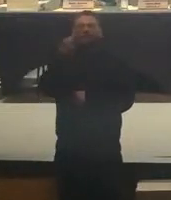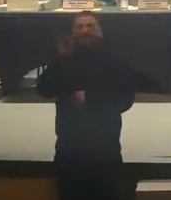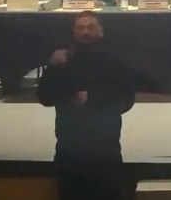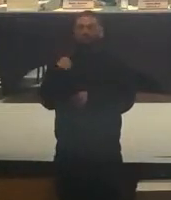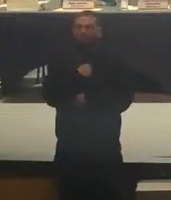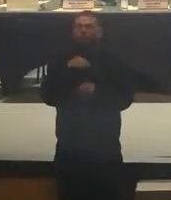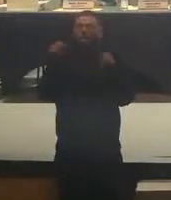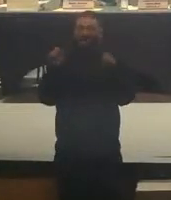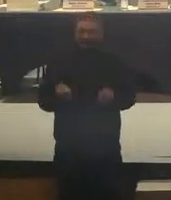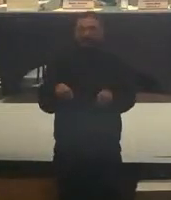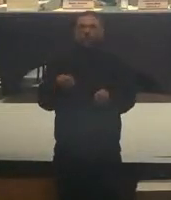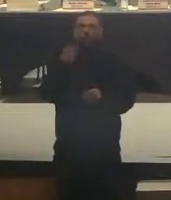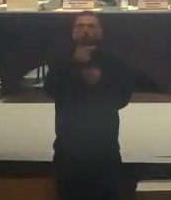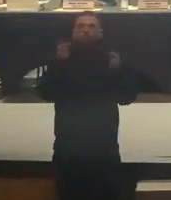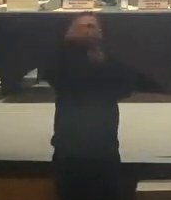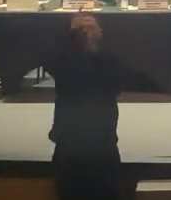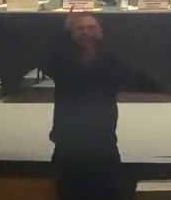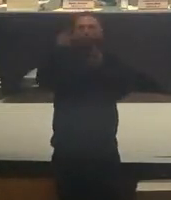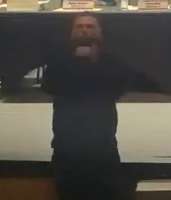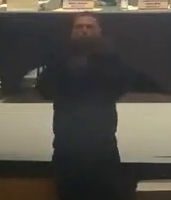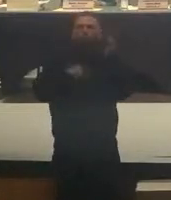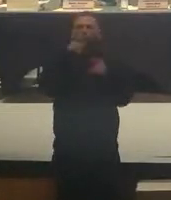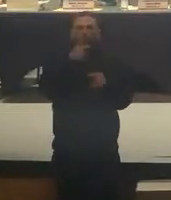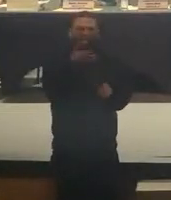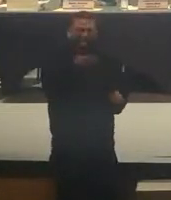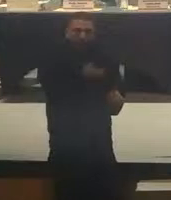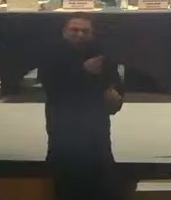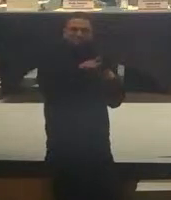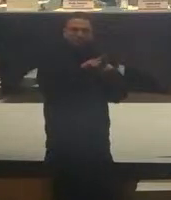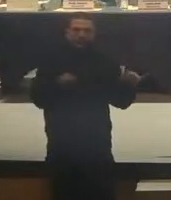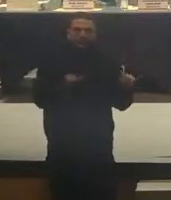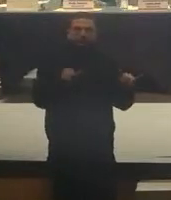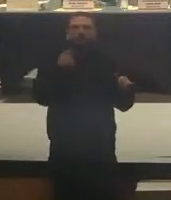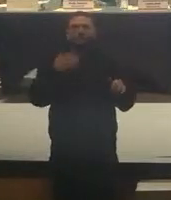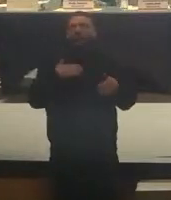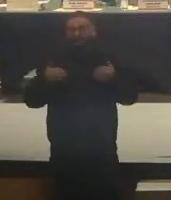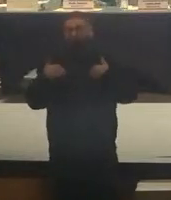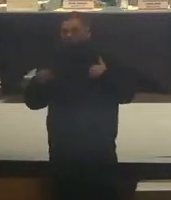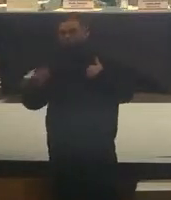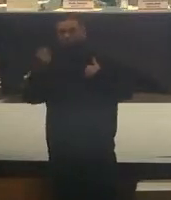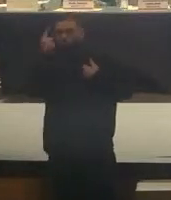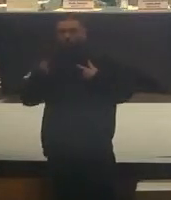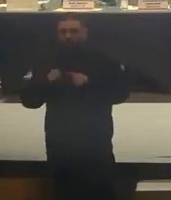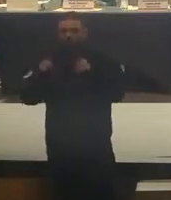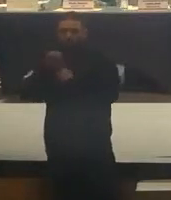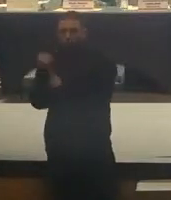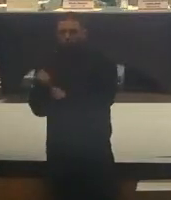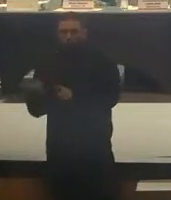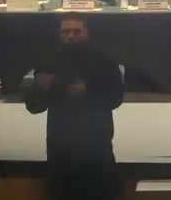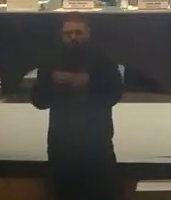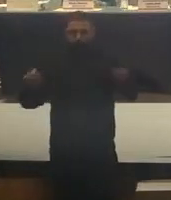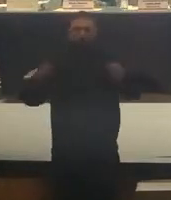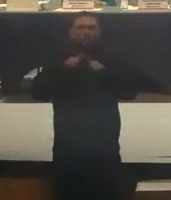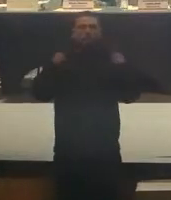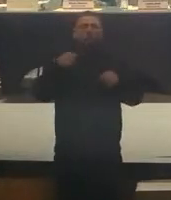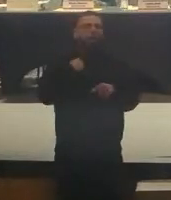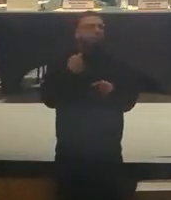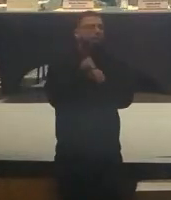same time. Not that I have a younger one, but I wouldn't expect him to be grandfathered in, he can go anywhere, he won't be with the sibling. So I